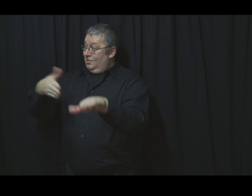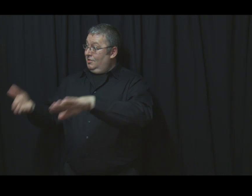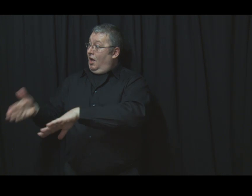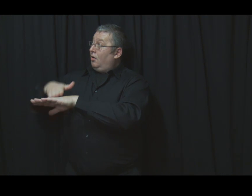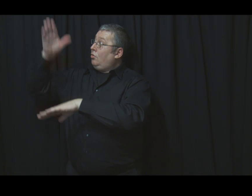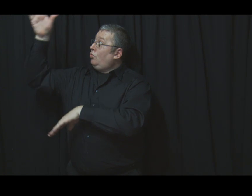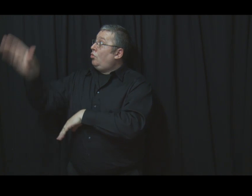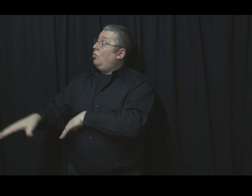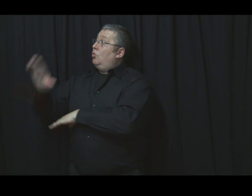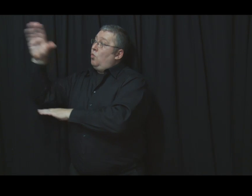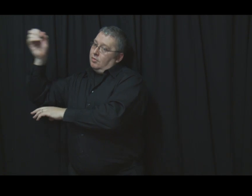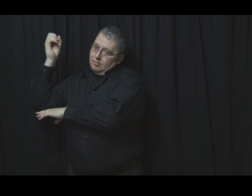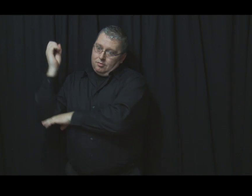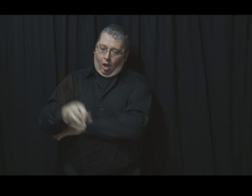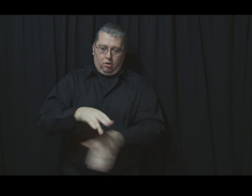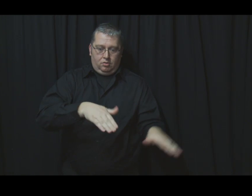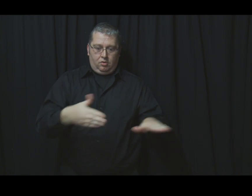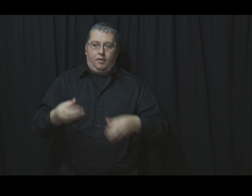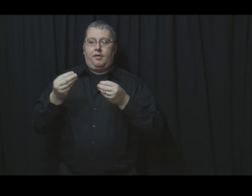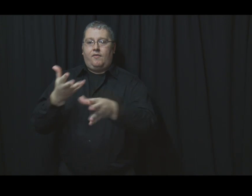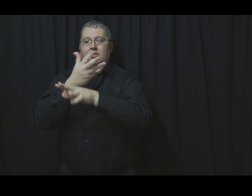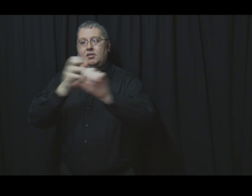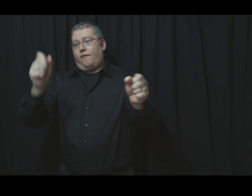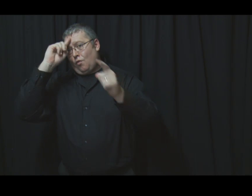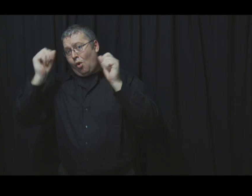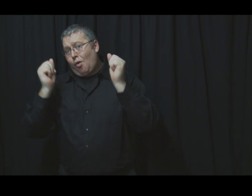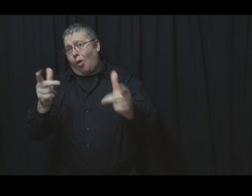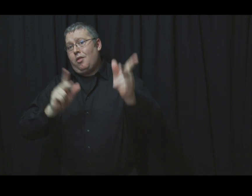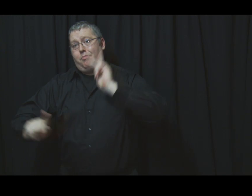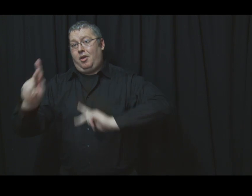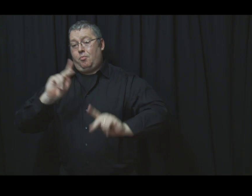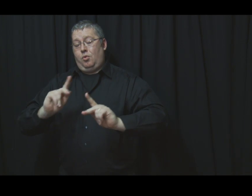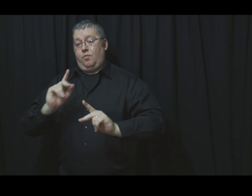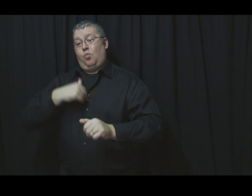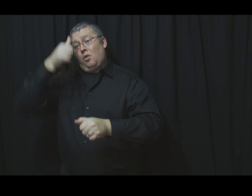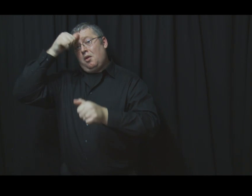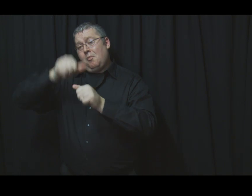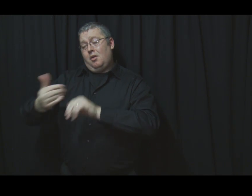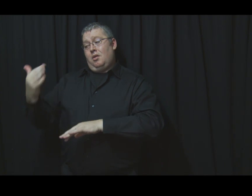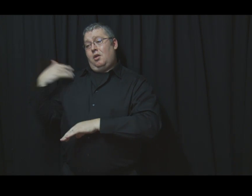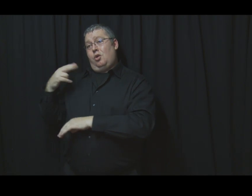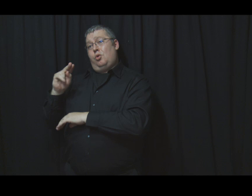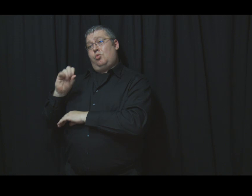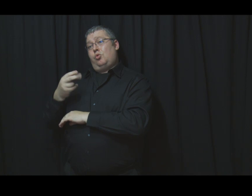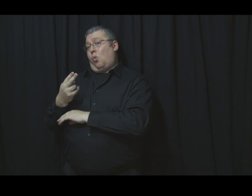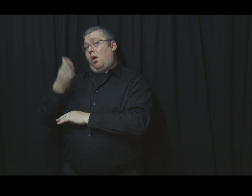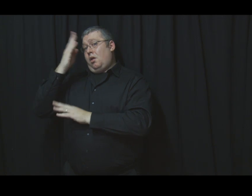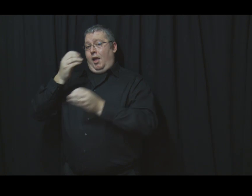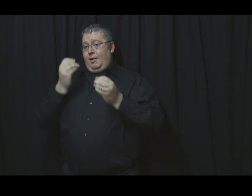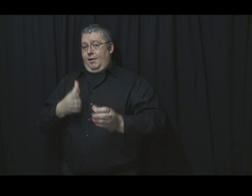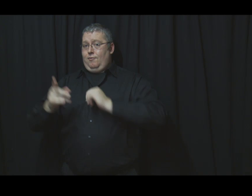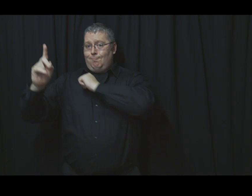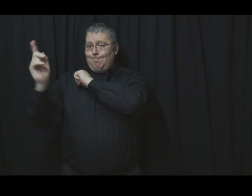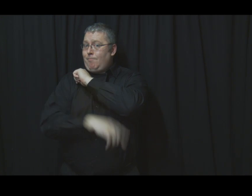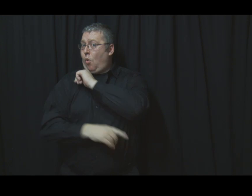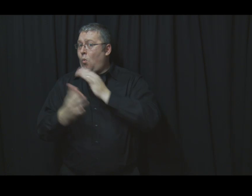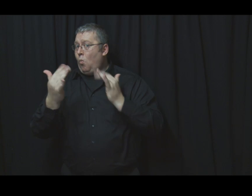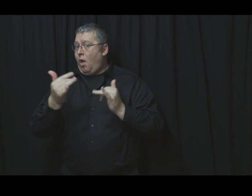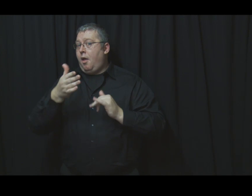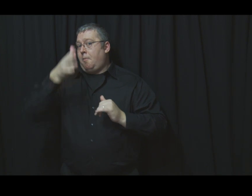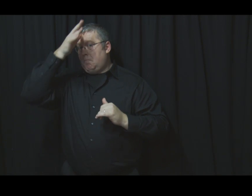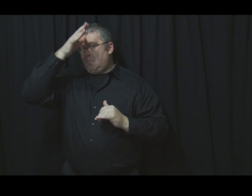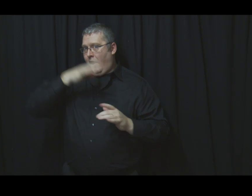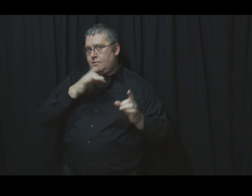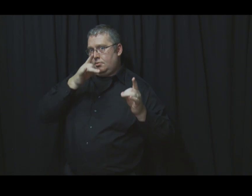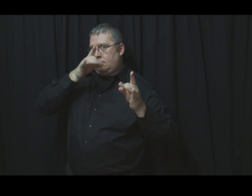and offer a free gift of salvation. The flood of Noah's day, a reminder that the flood was a judgment because of man's wickedness, but at the same time a